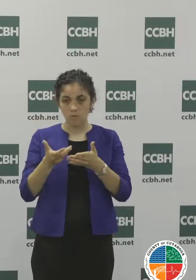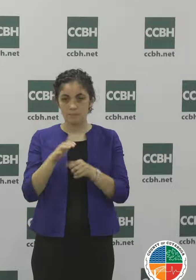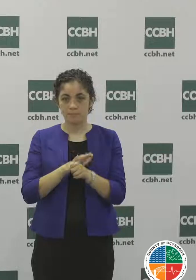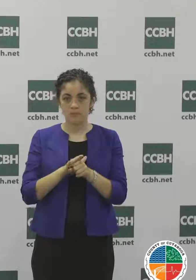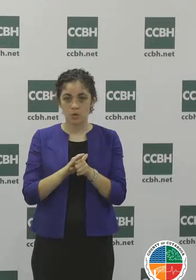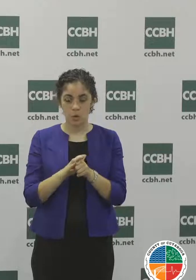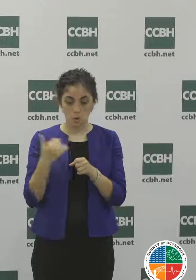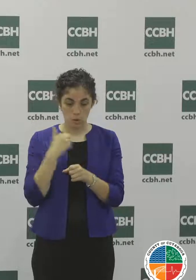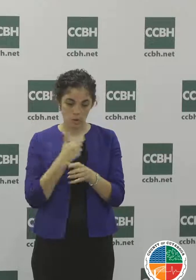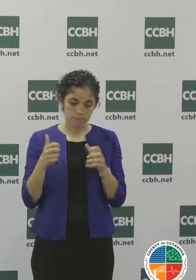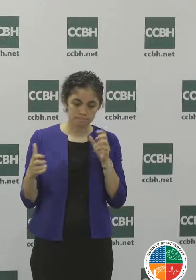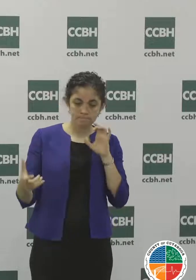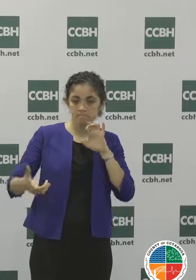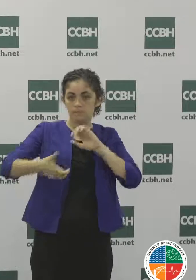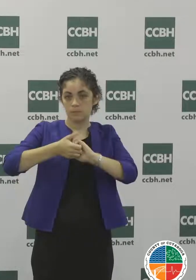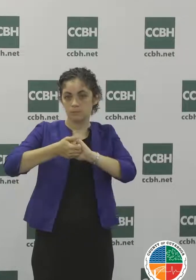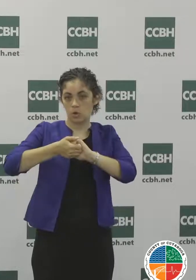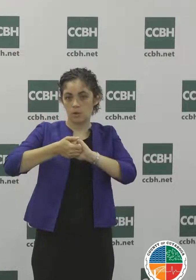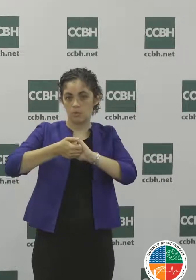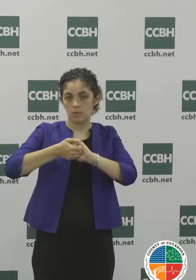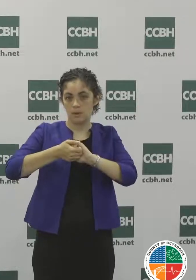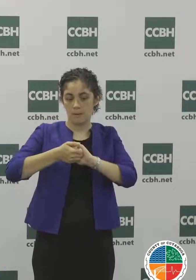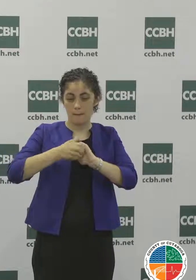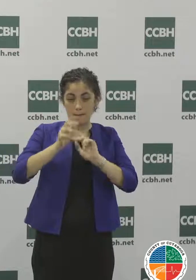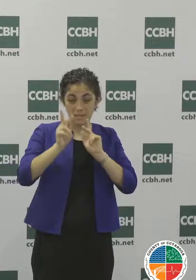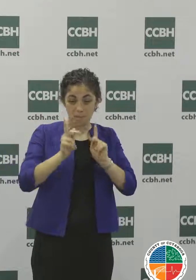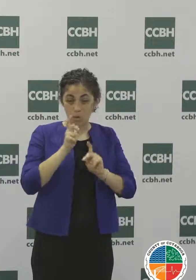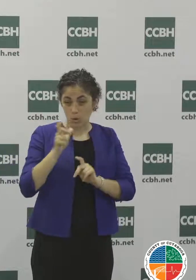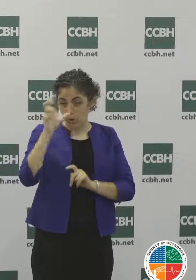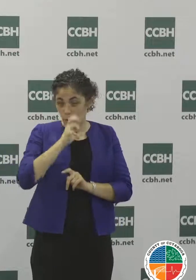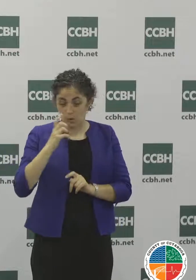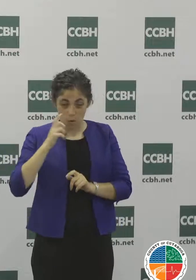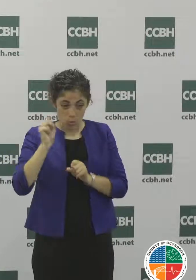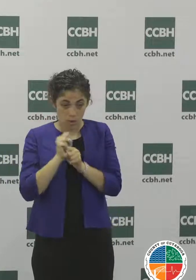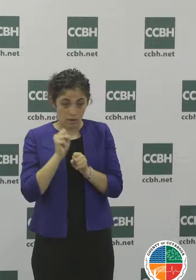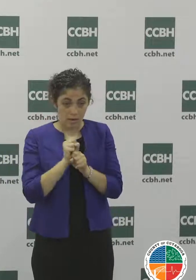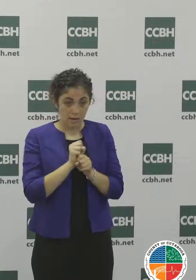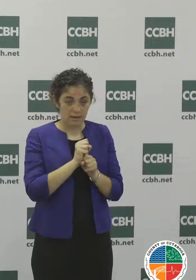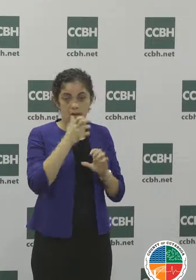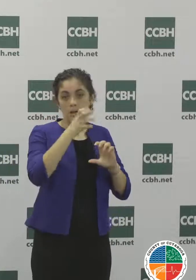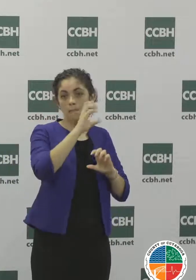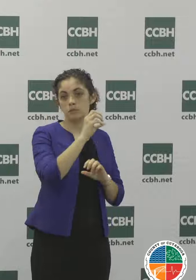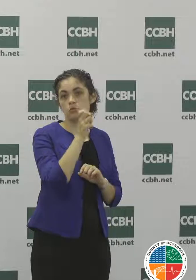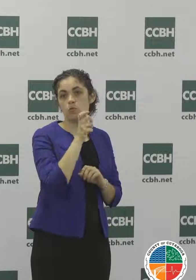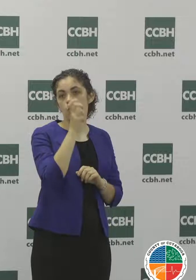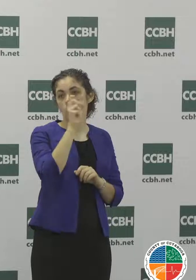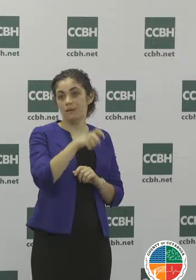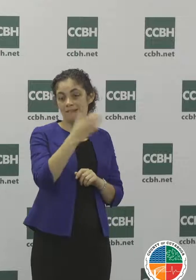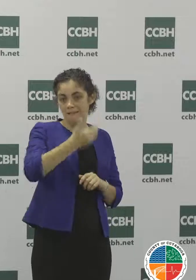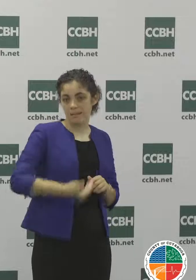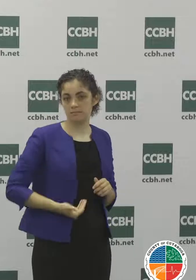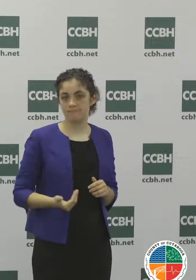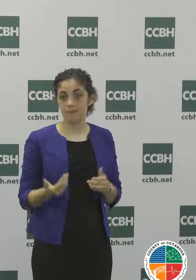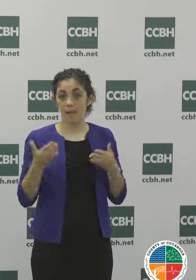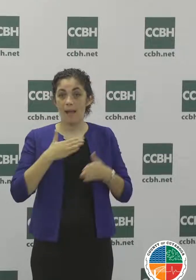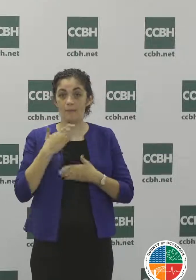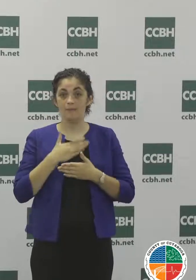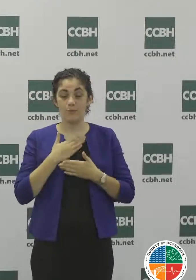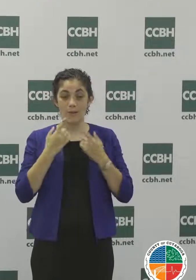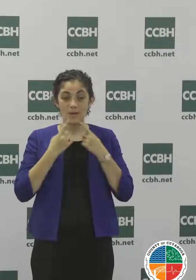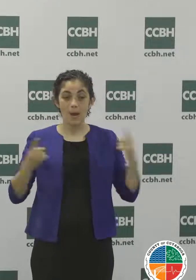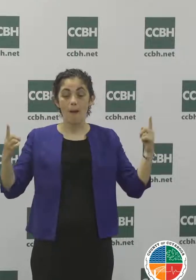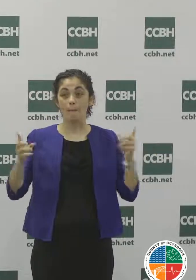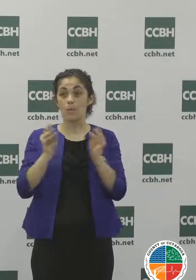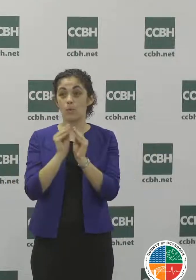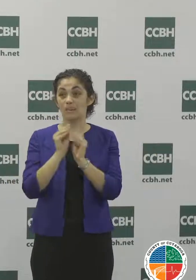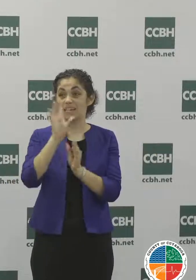trying to bring them together, the people looking for work and the companies offering work. And I'm pleased to announce that we have more than